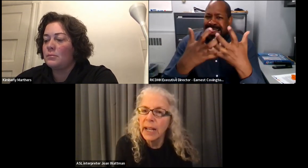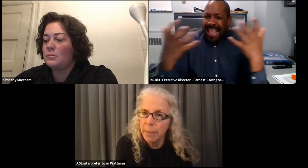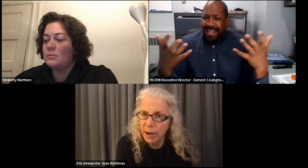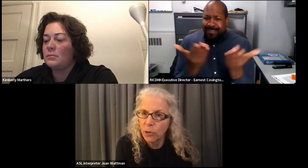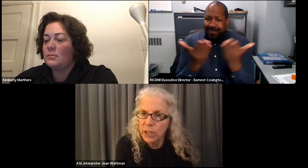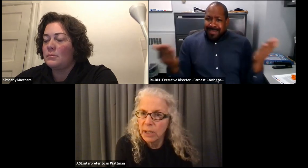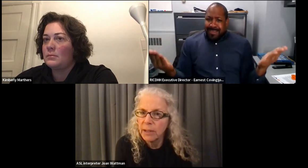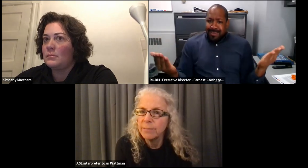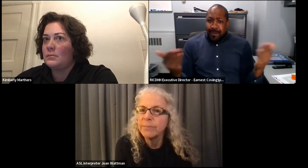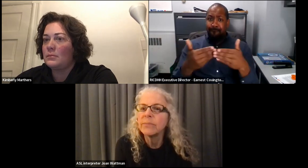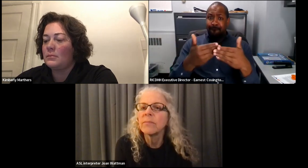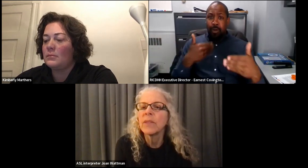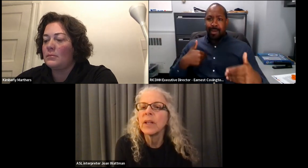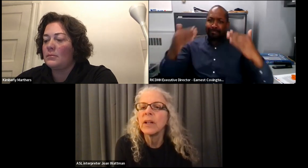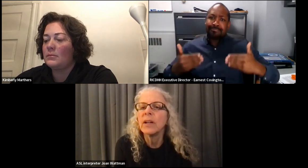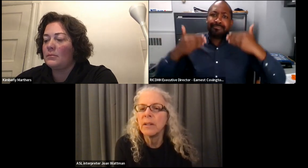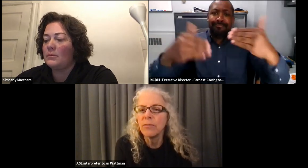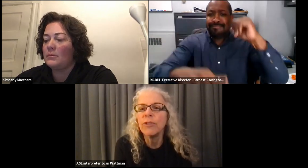been talking about